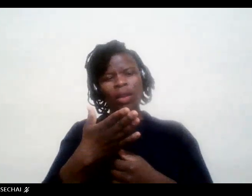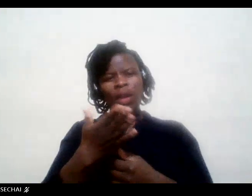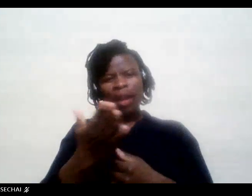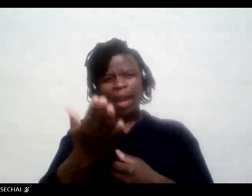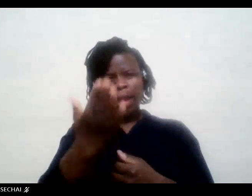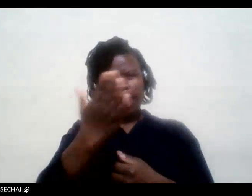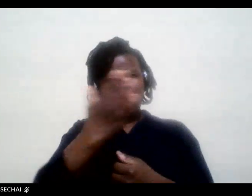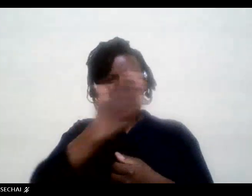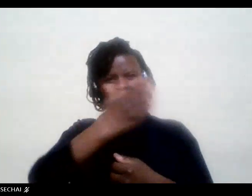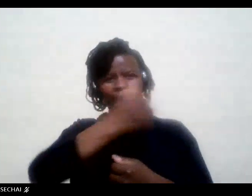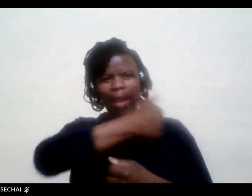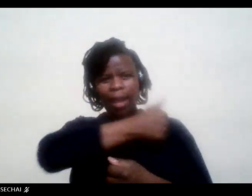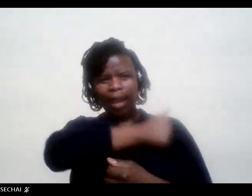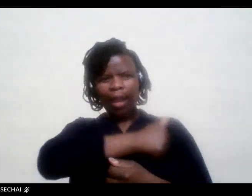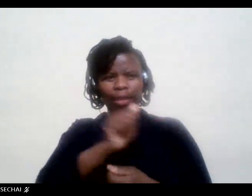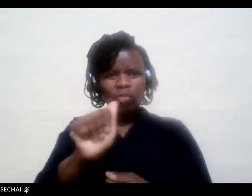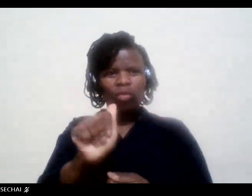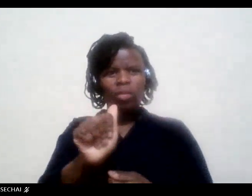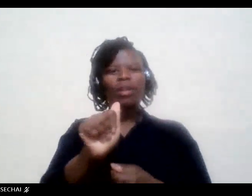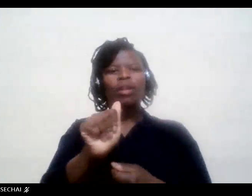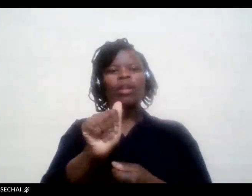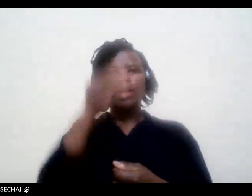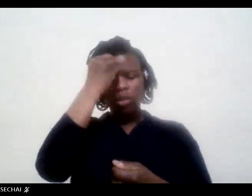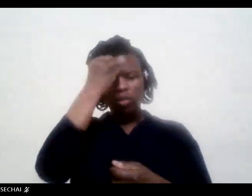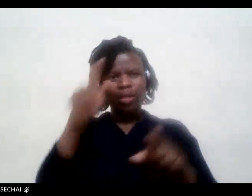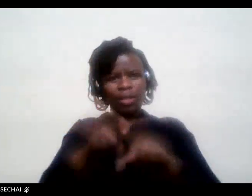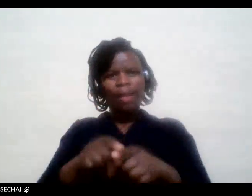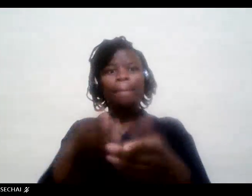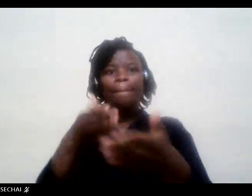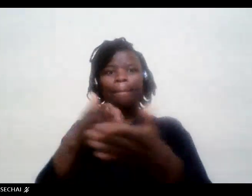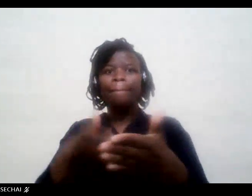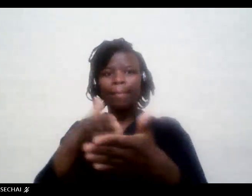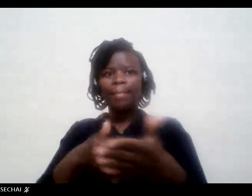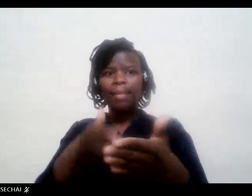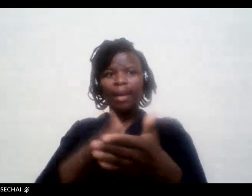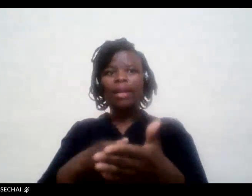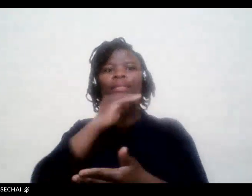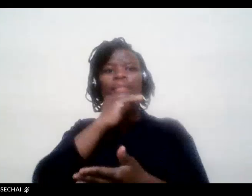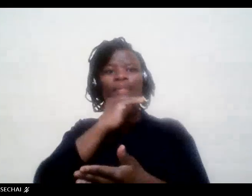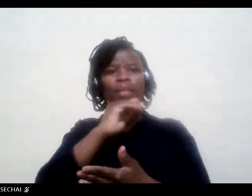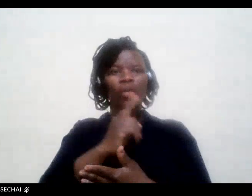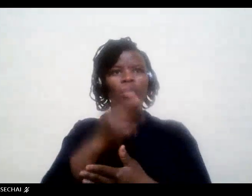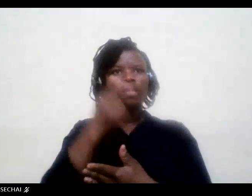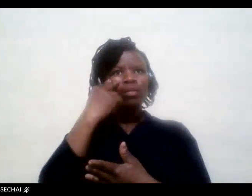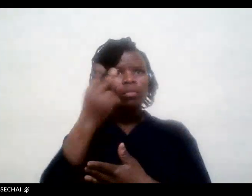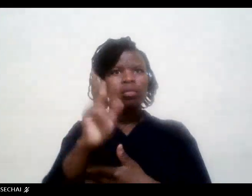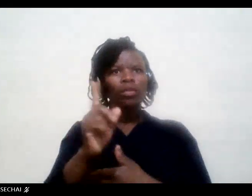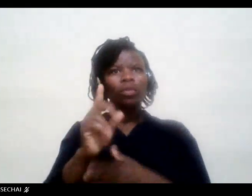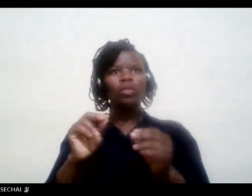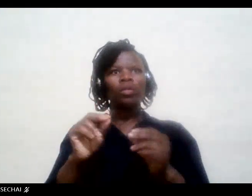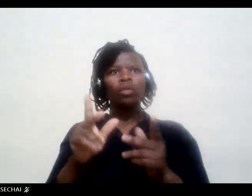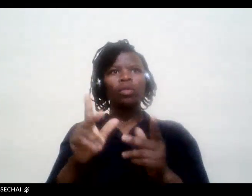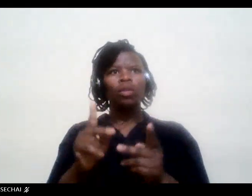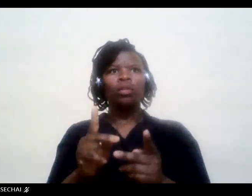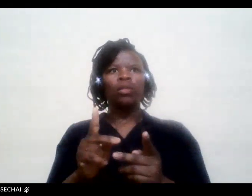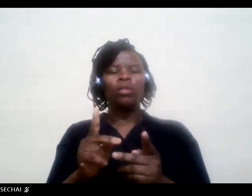that, because that's where you see that the Perkins Braille is there, the Braille machine